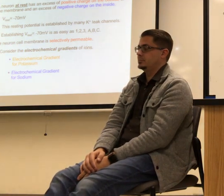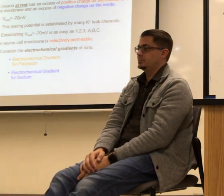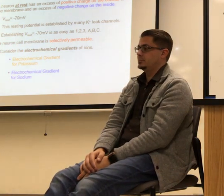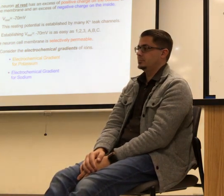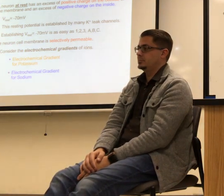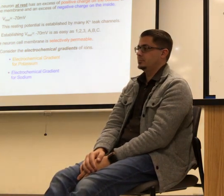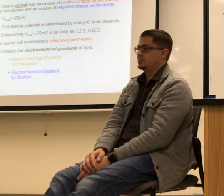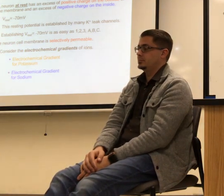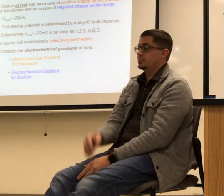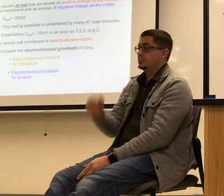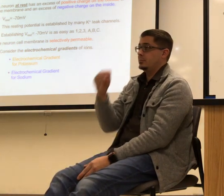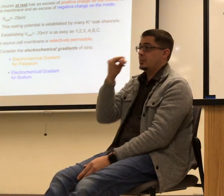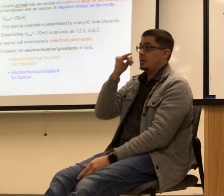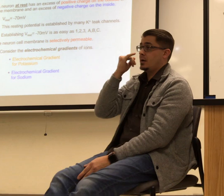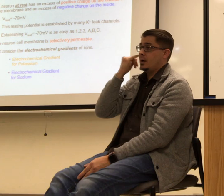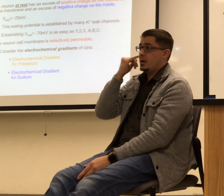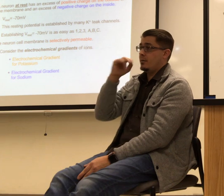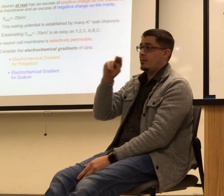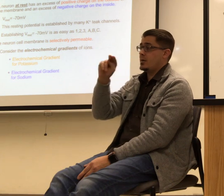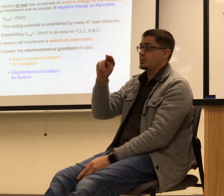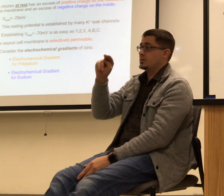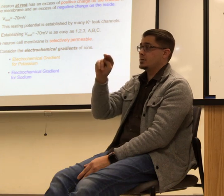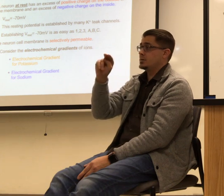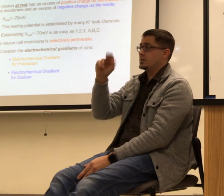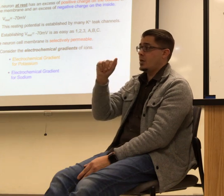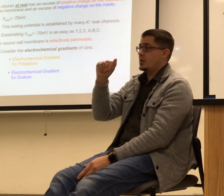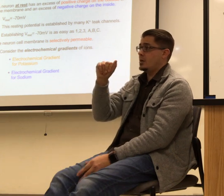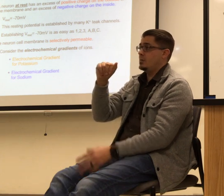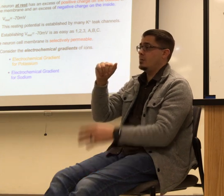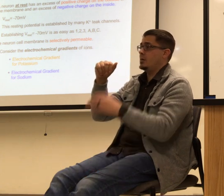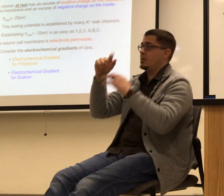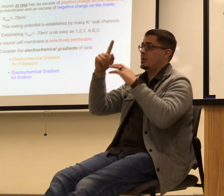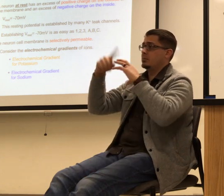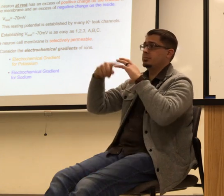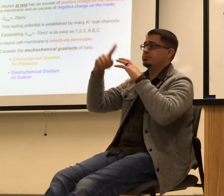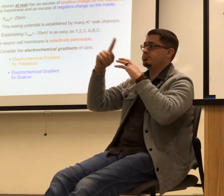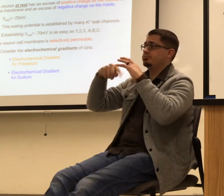flow until